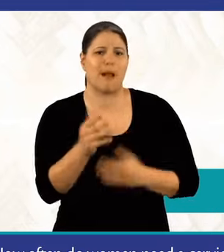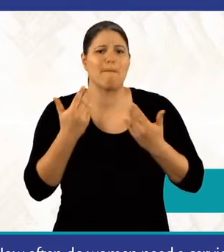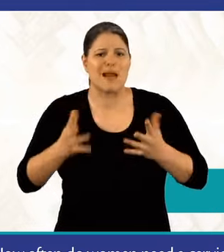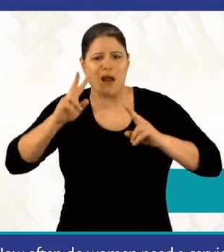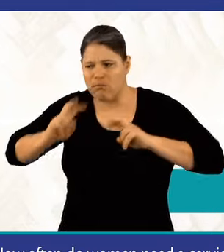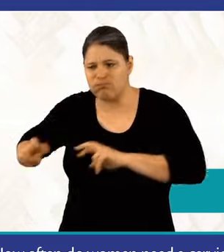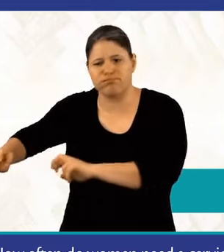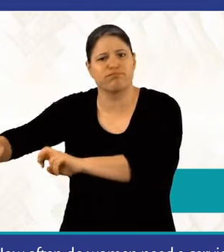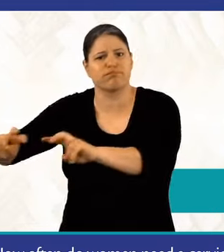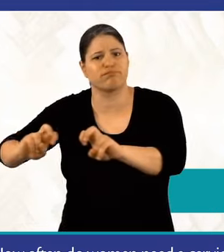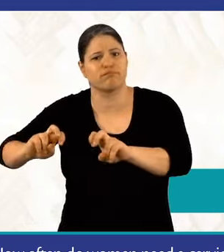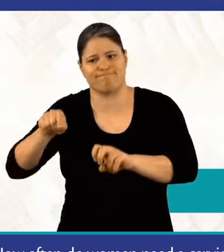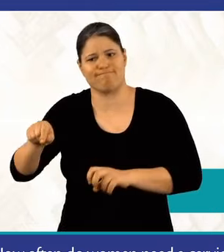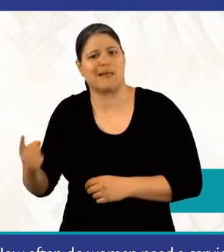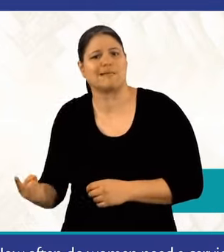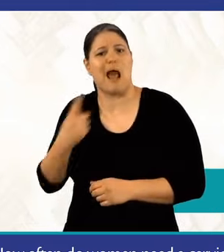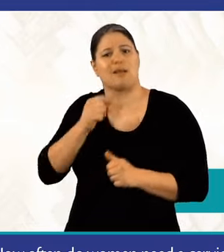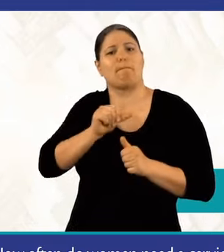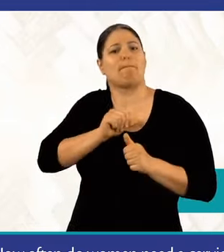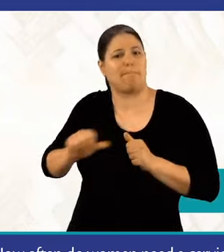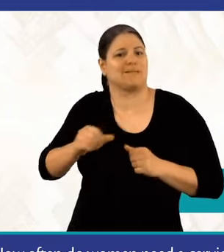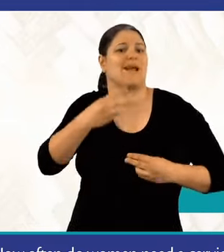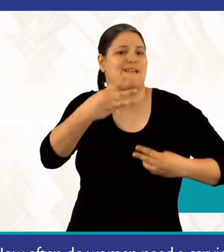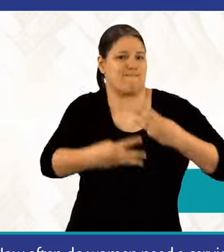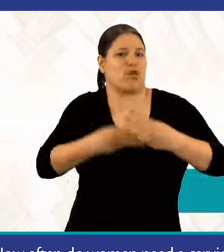Research shows very little extra benefit from having more frequent smears.